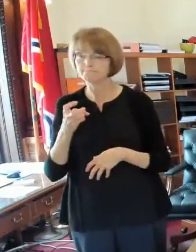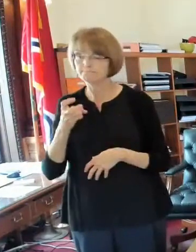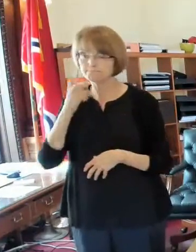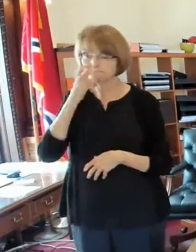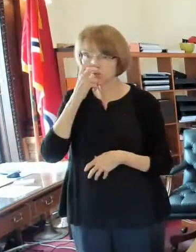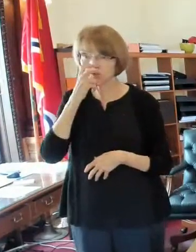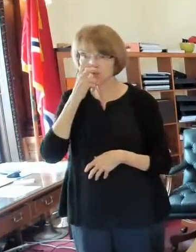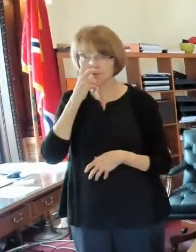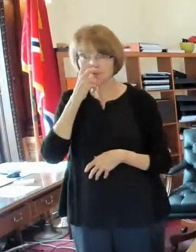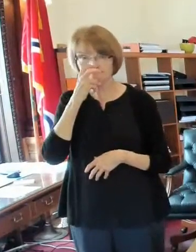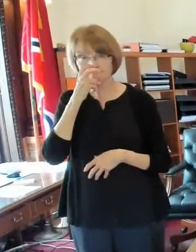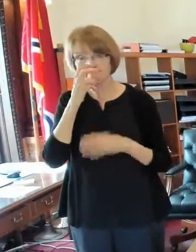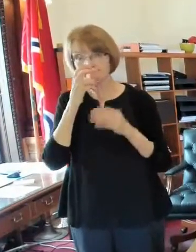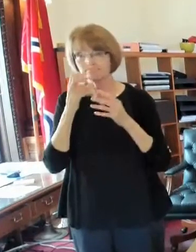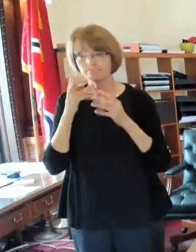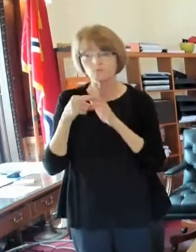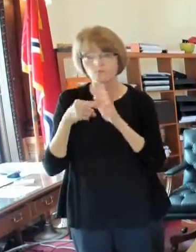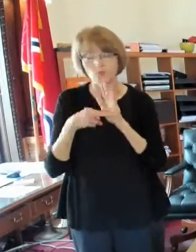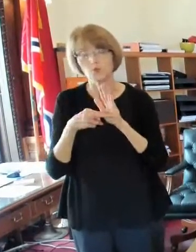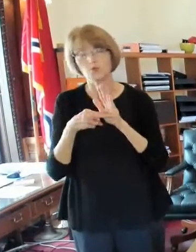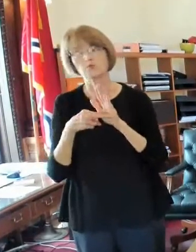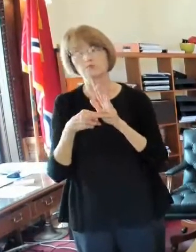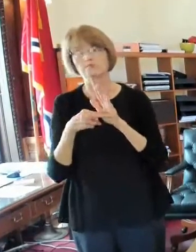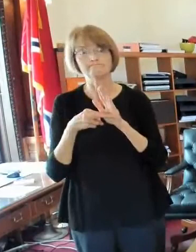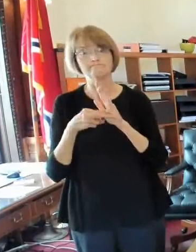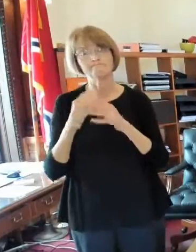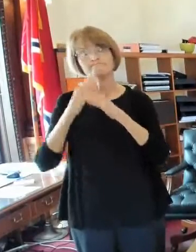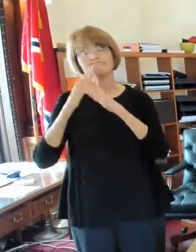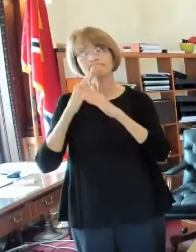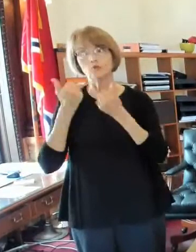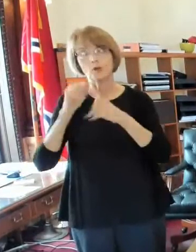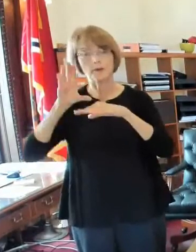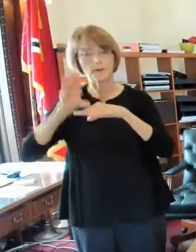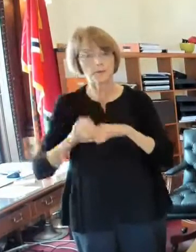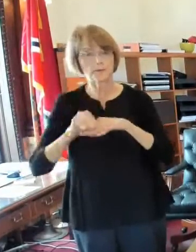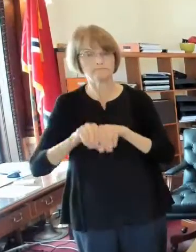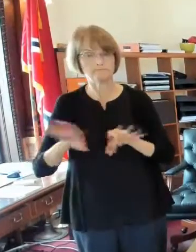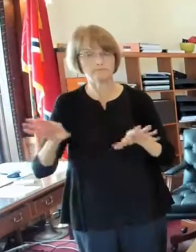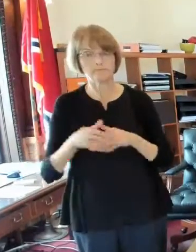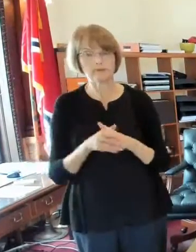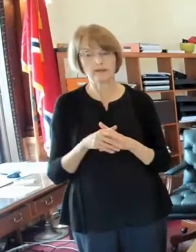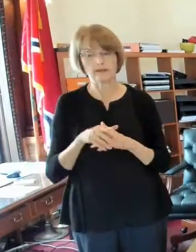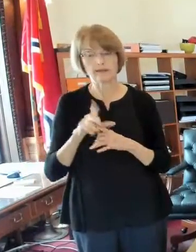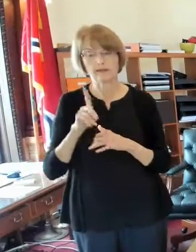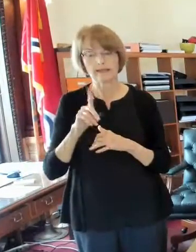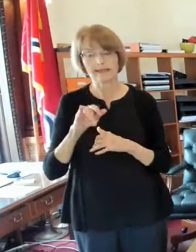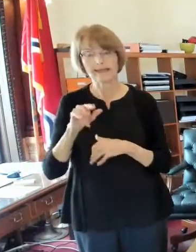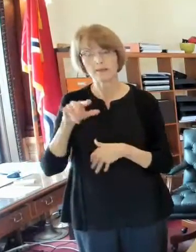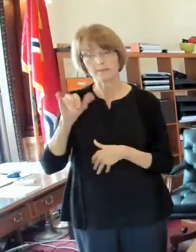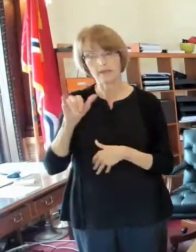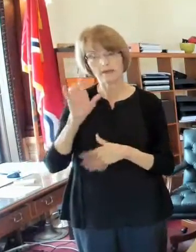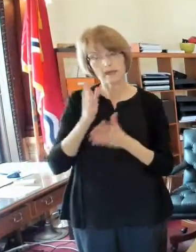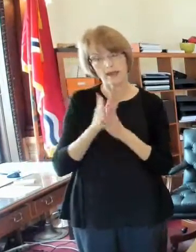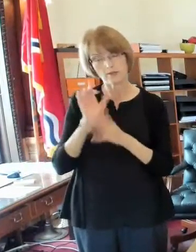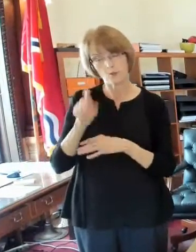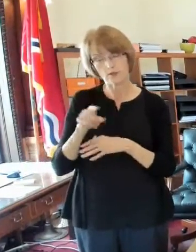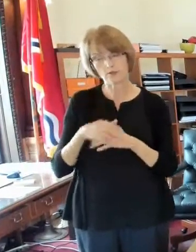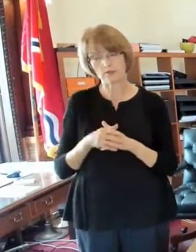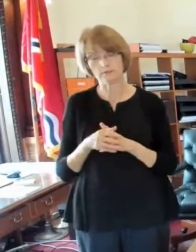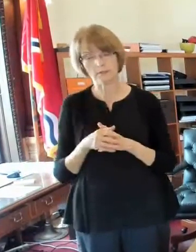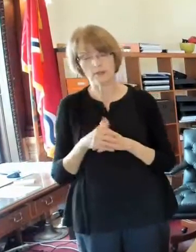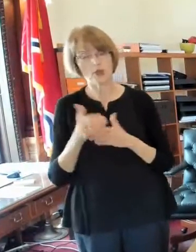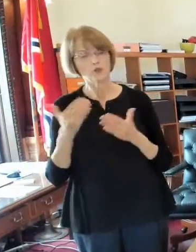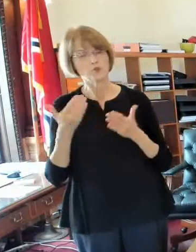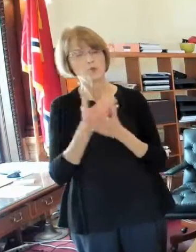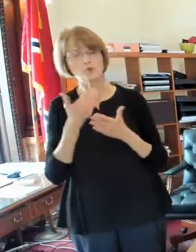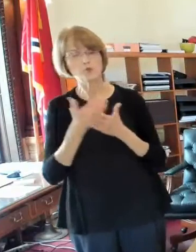additional approach in order to try to tamp that down. A question from Kimmy, Mayor. How do the new restrictions apply